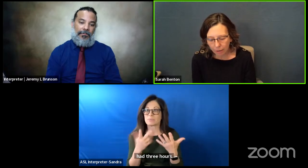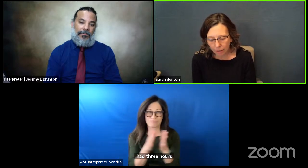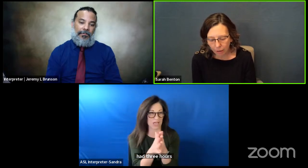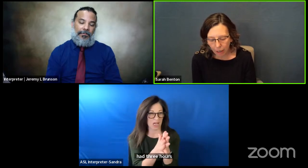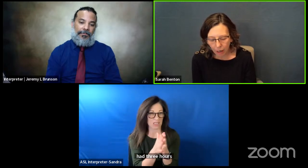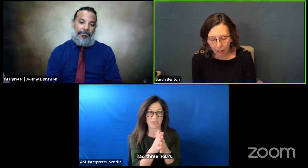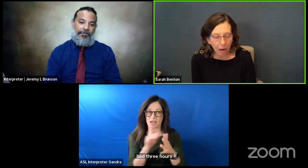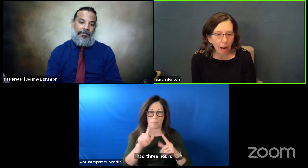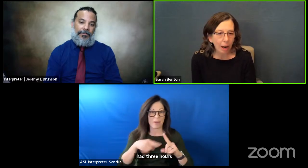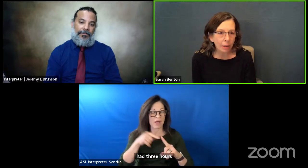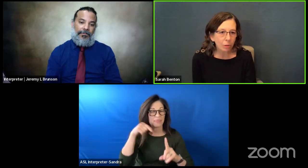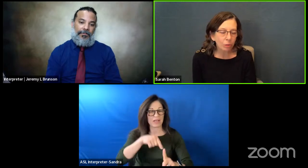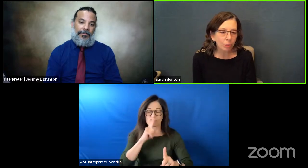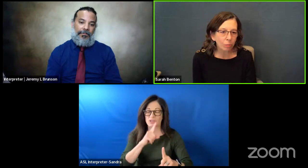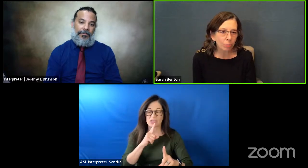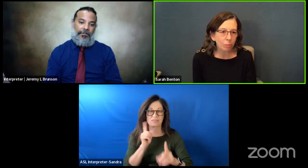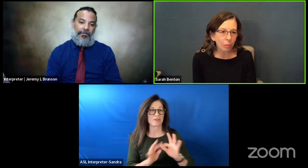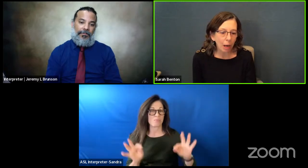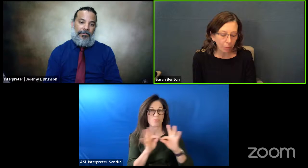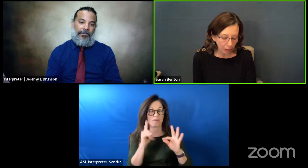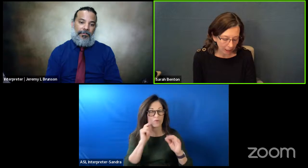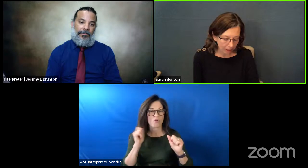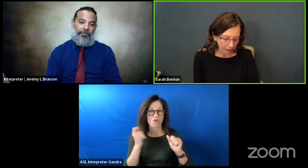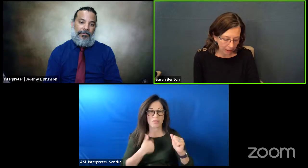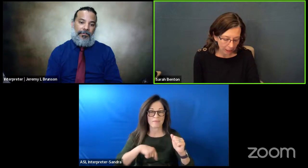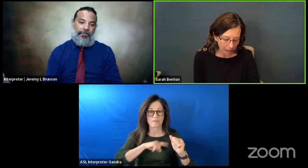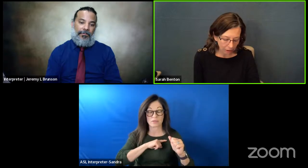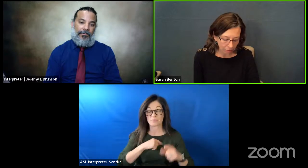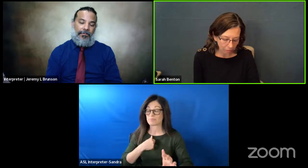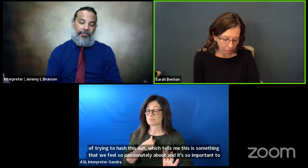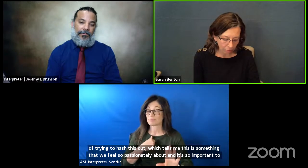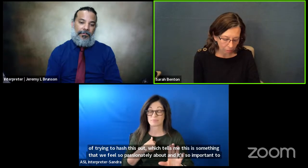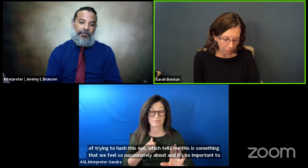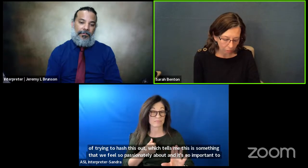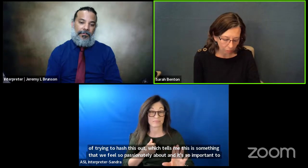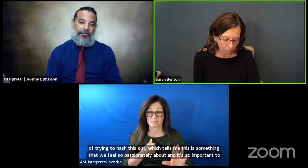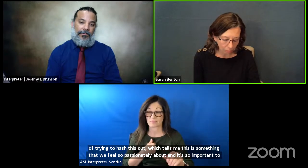that I would like to see us